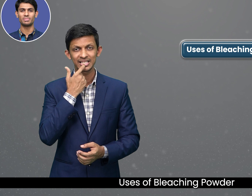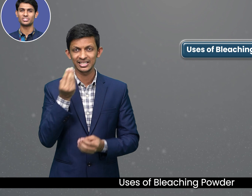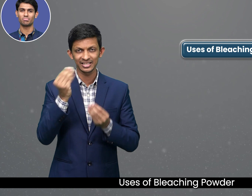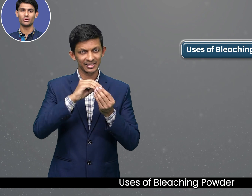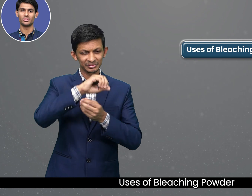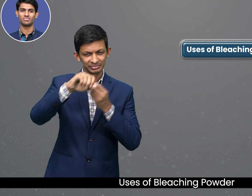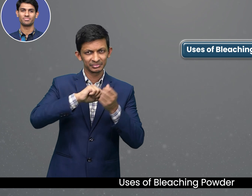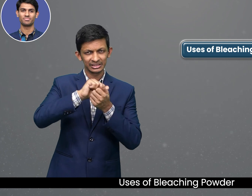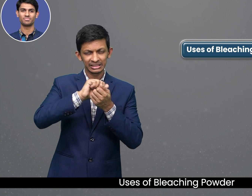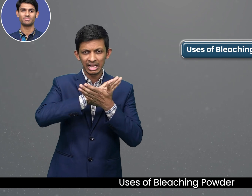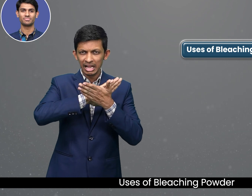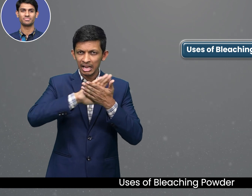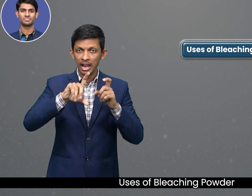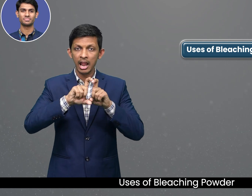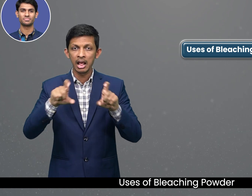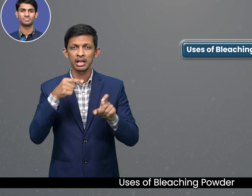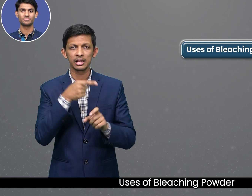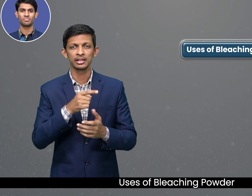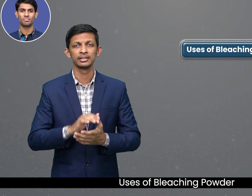Uses of bleaching powder.